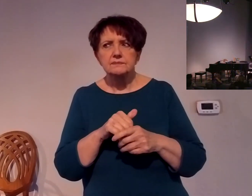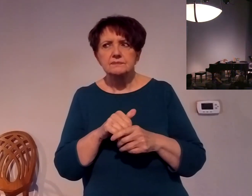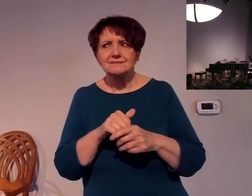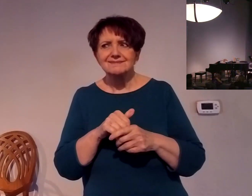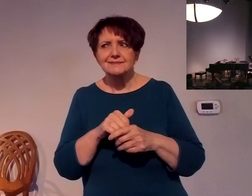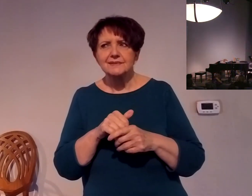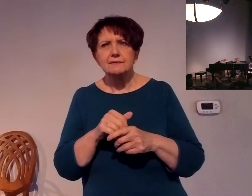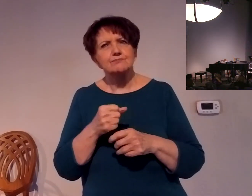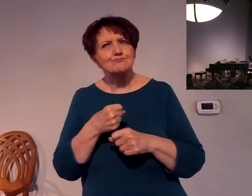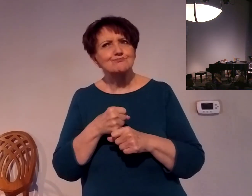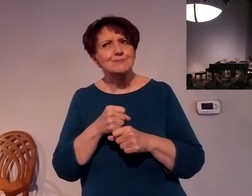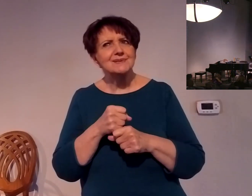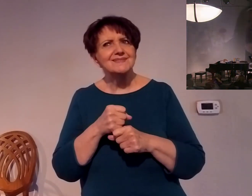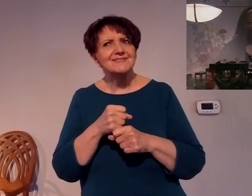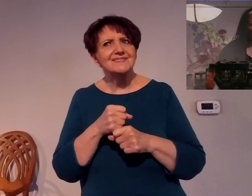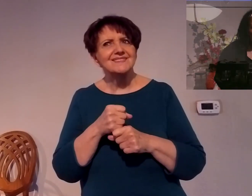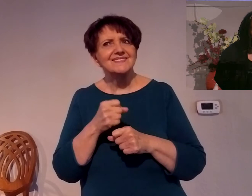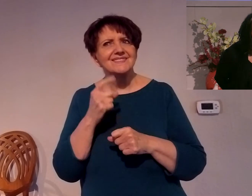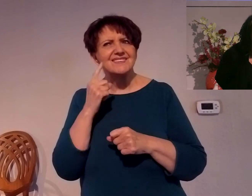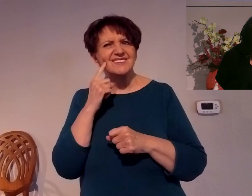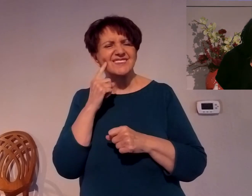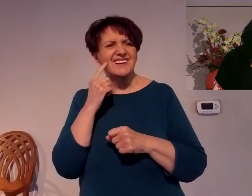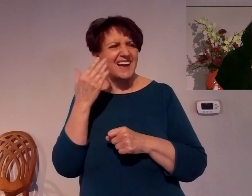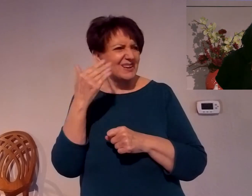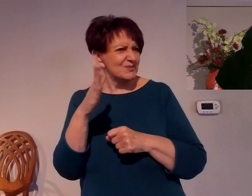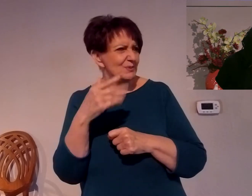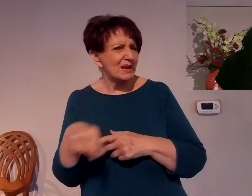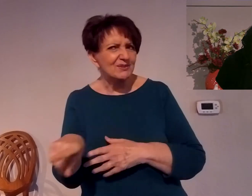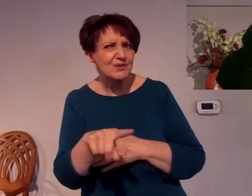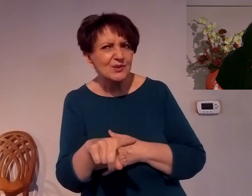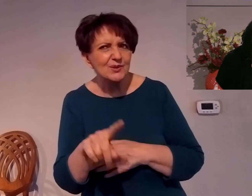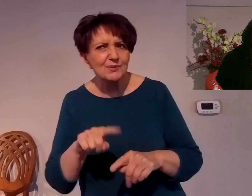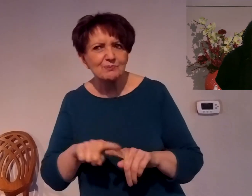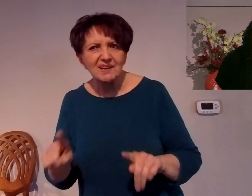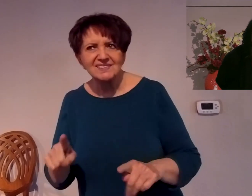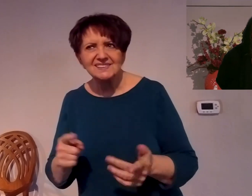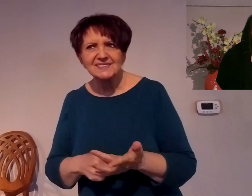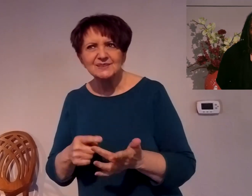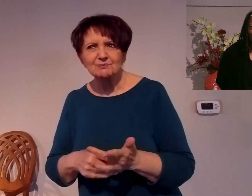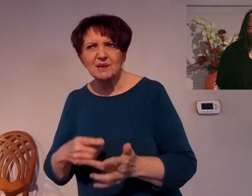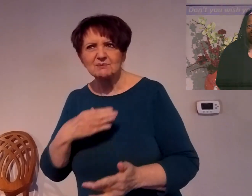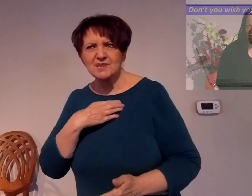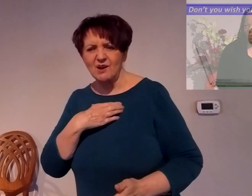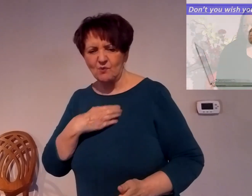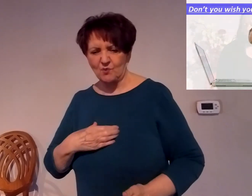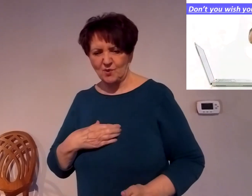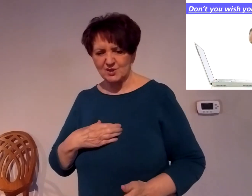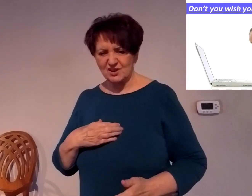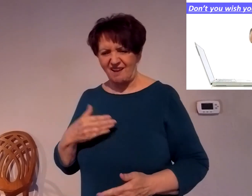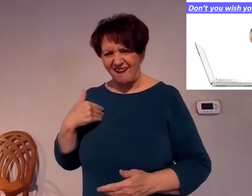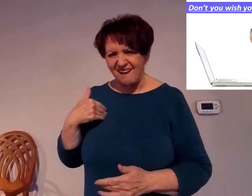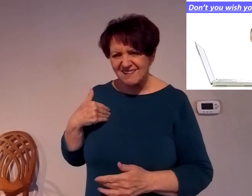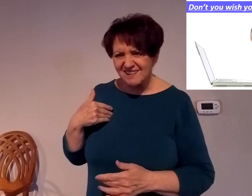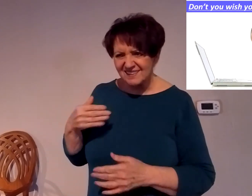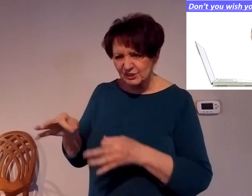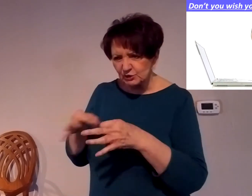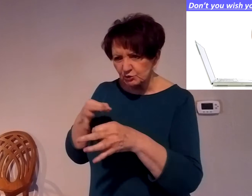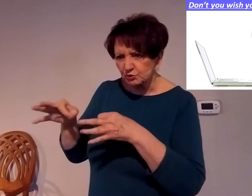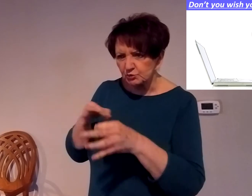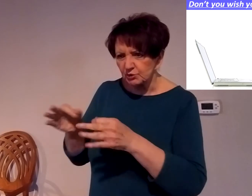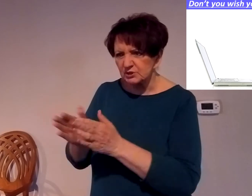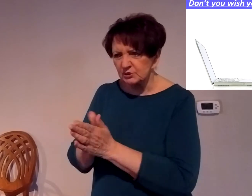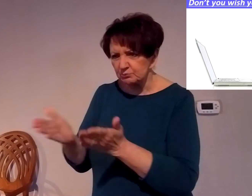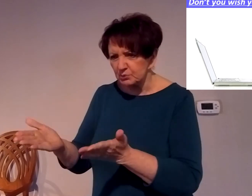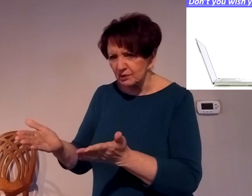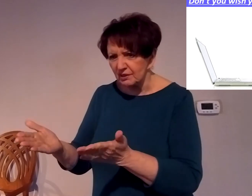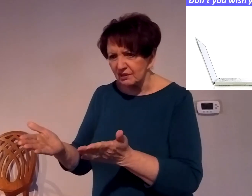me think. I don't know about you, but sometimes I wish I had an instruction